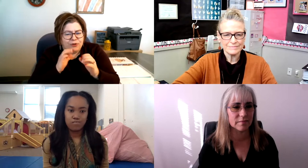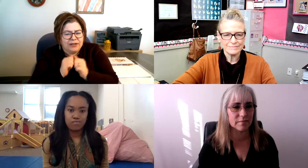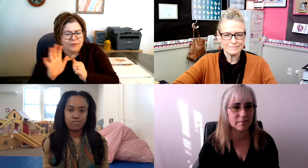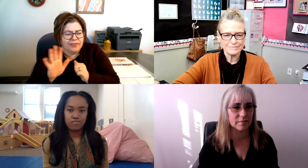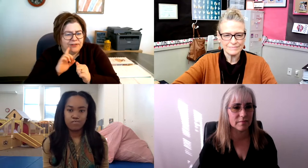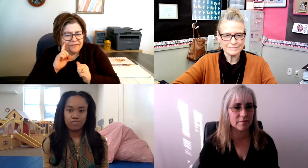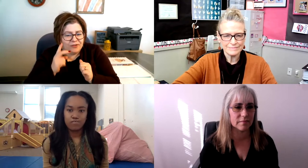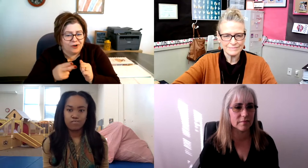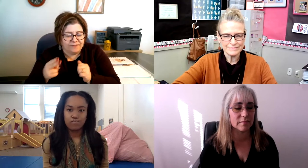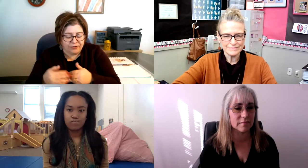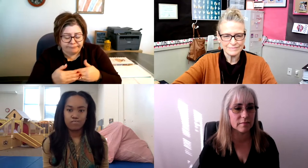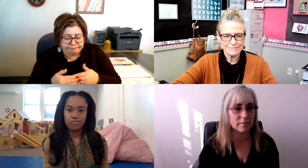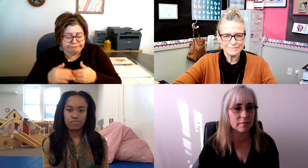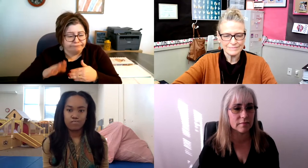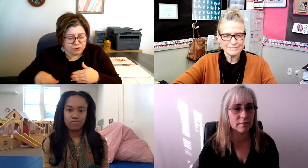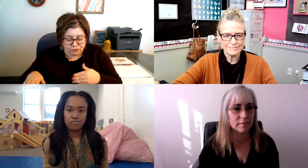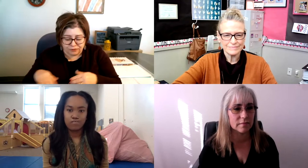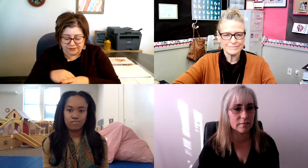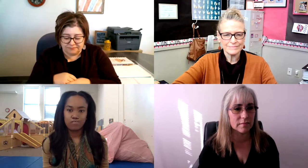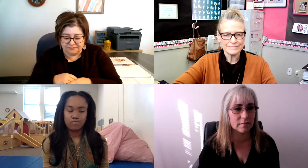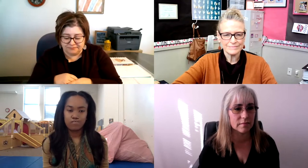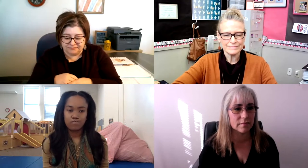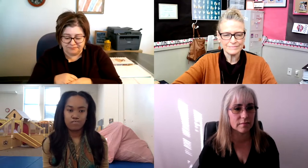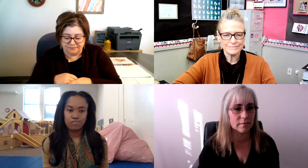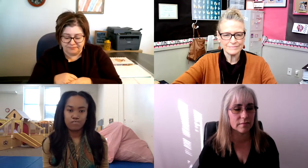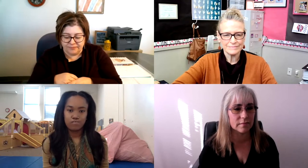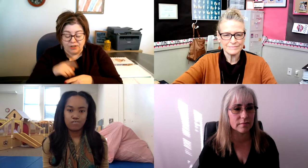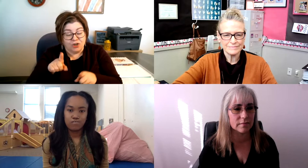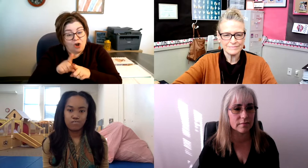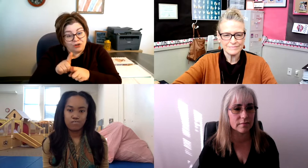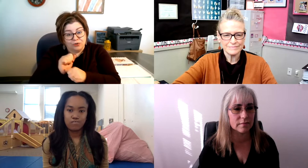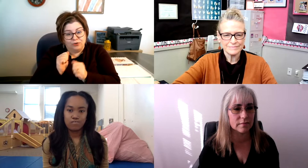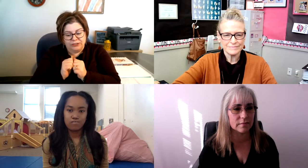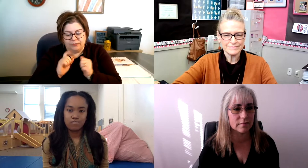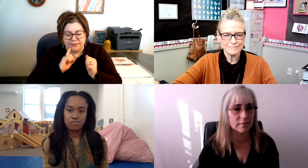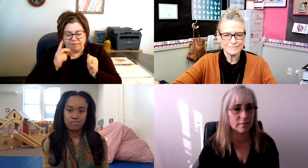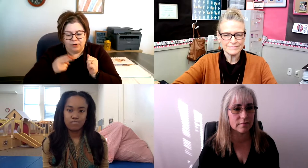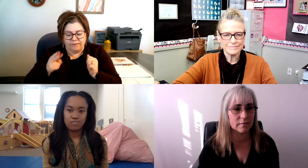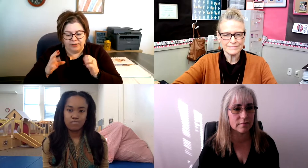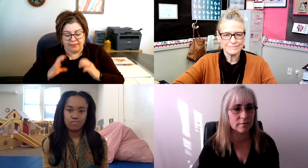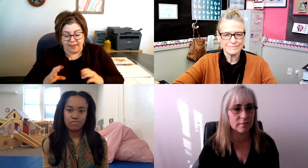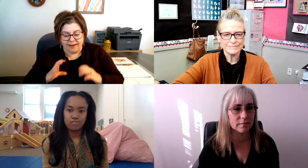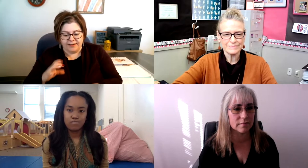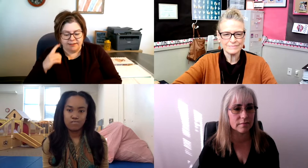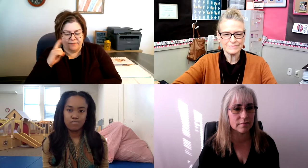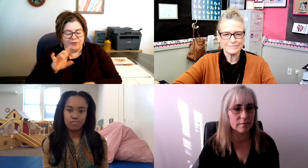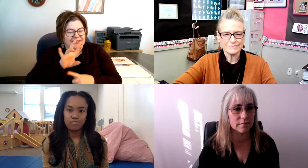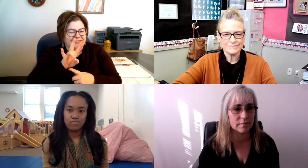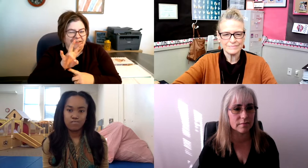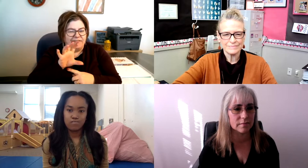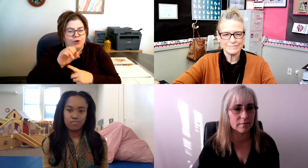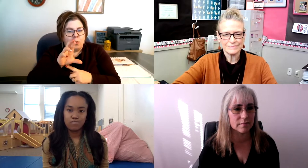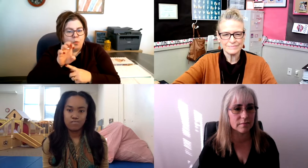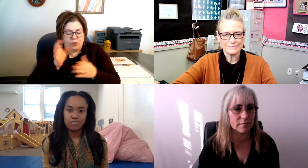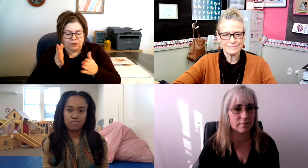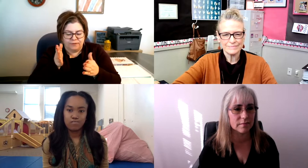teaching ASL, how to communicate with your deaf or hard of hearing child or baby. She also works with deaf and hard of hearing